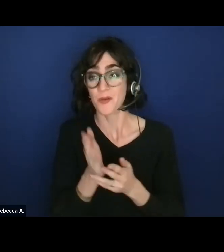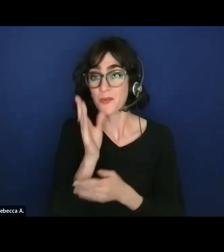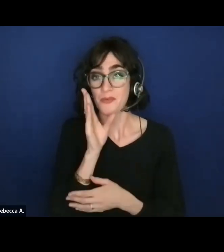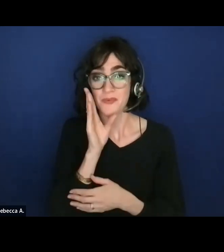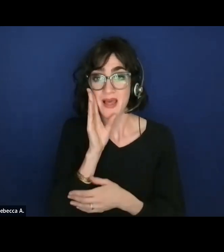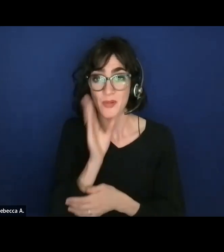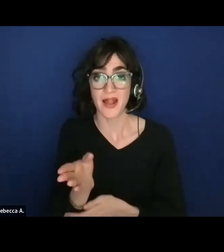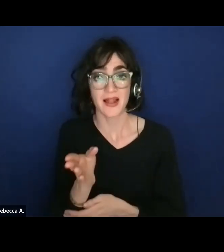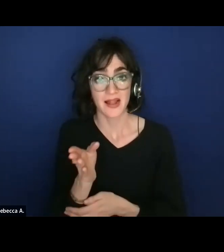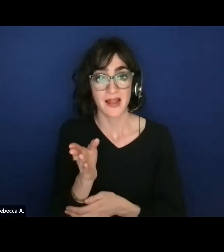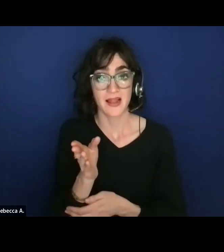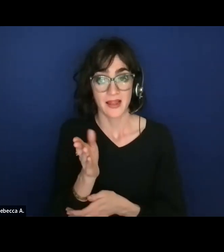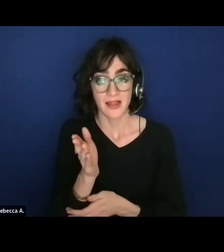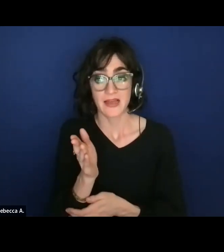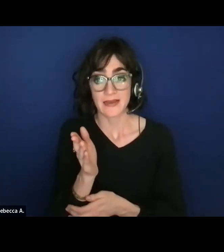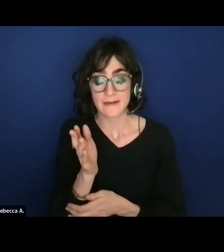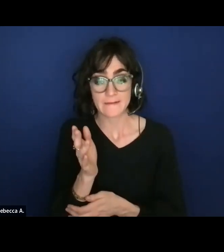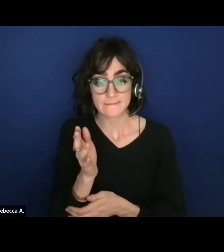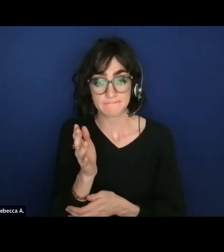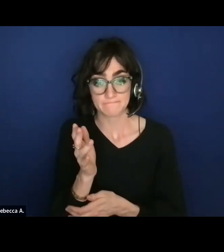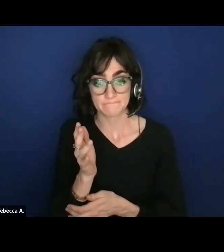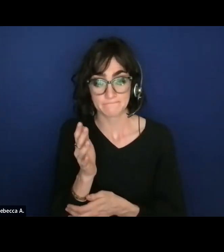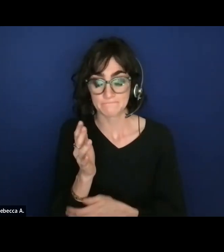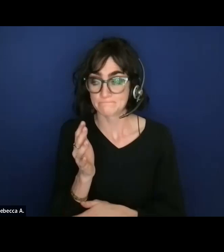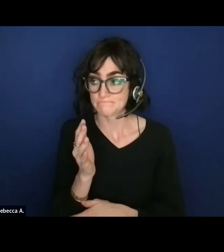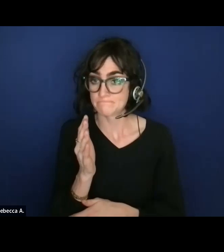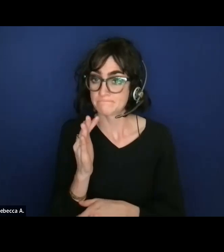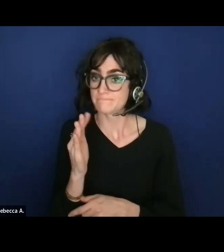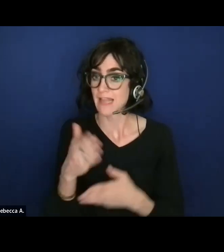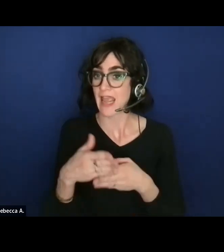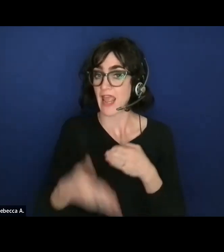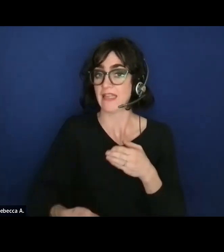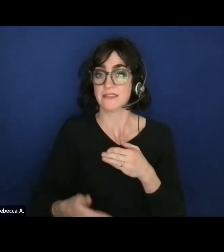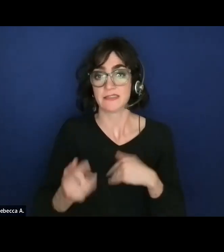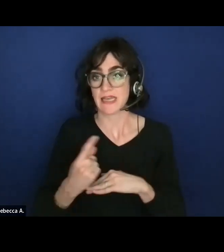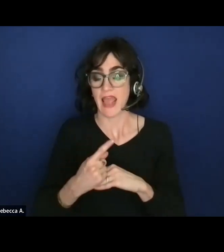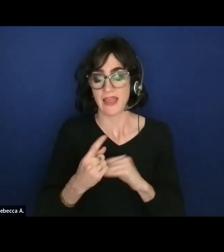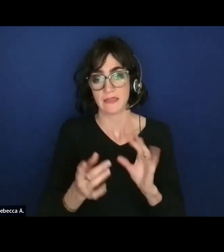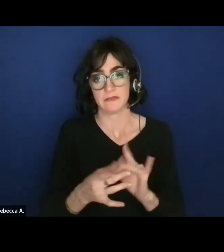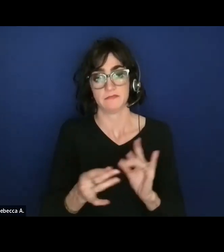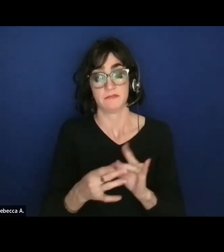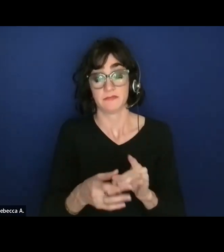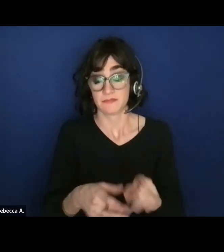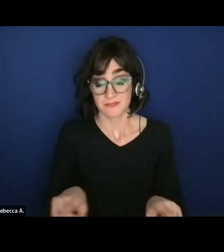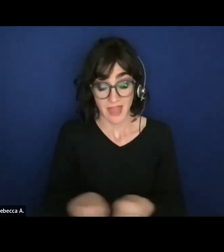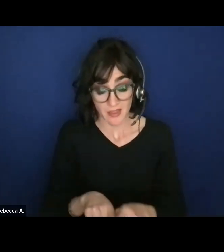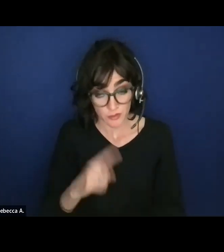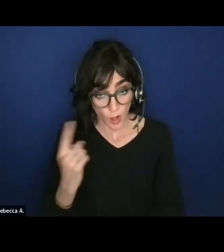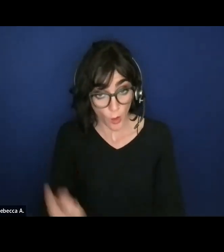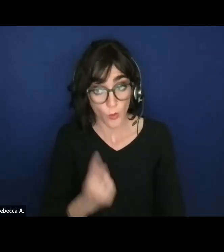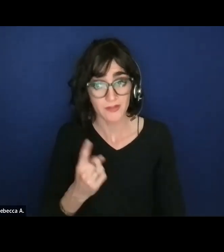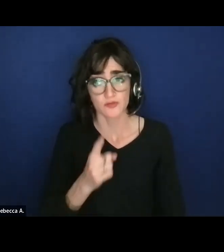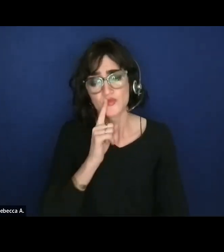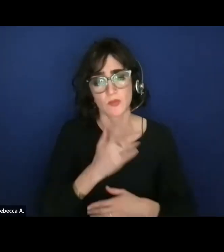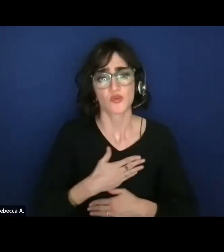to end by saying, as ever, I appreciate each and